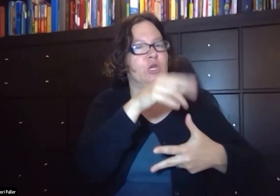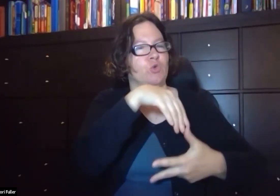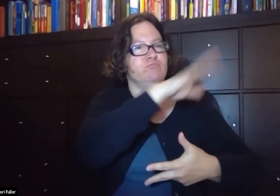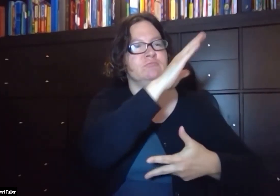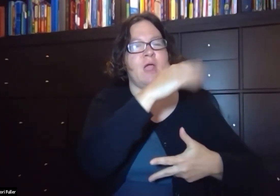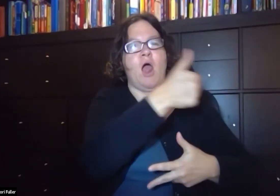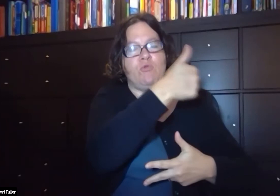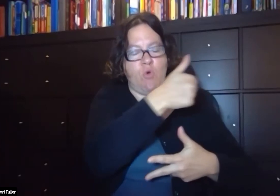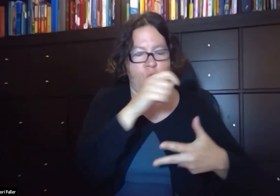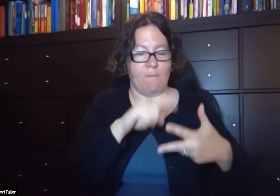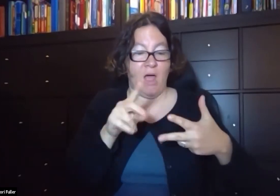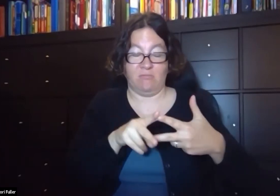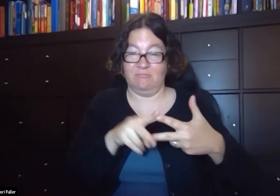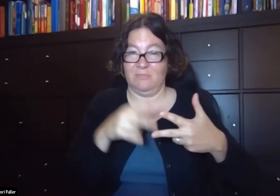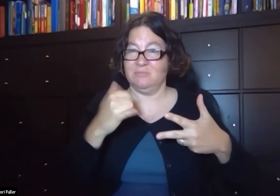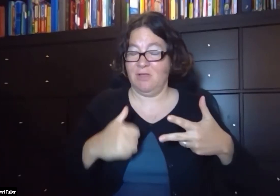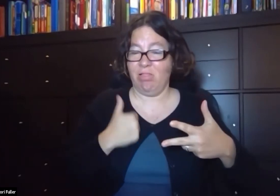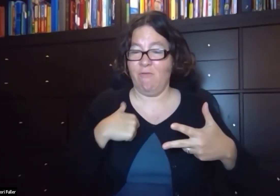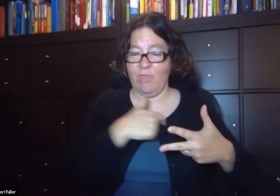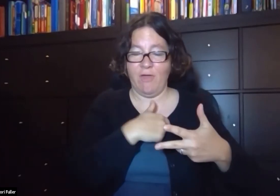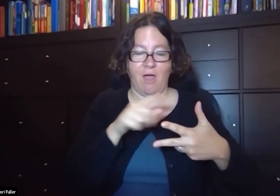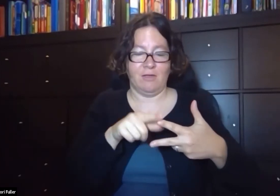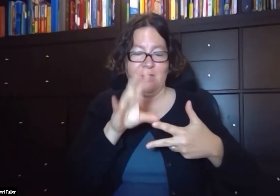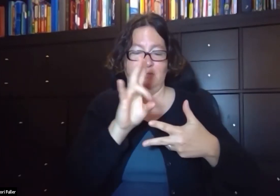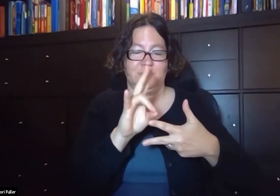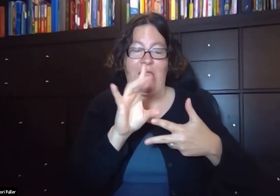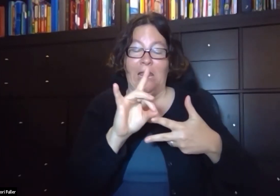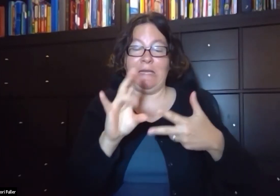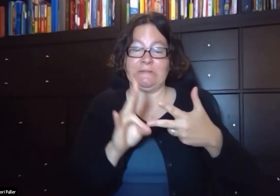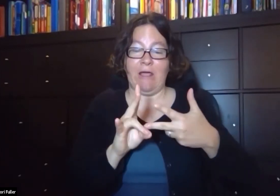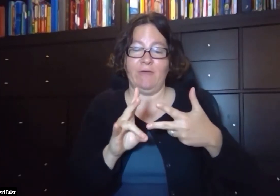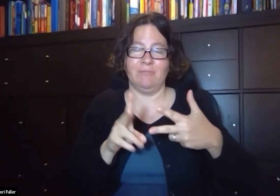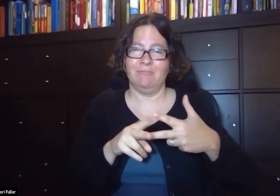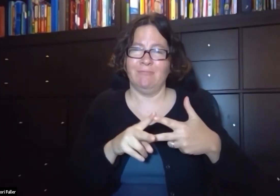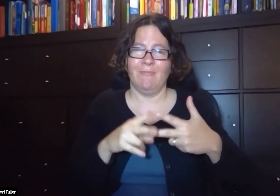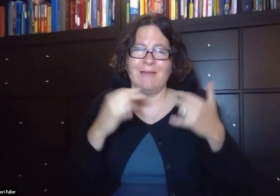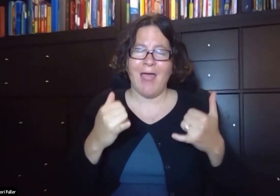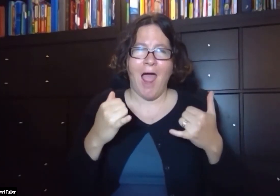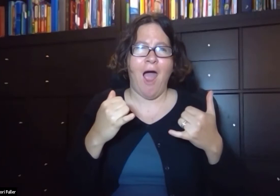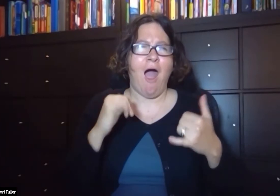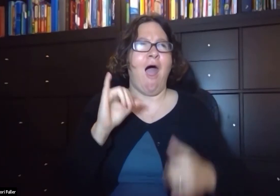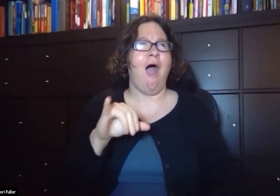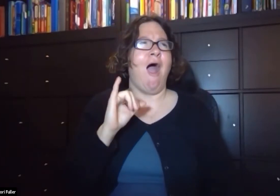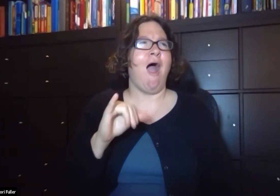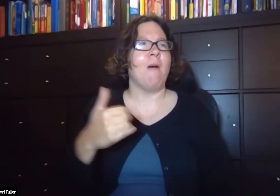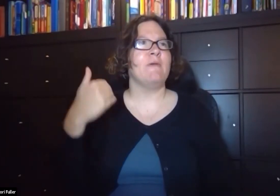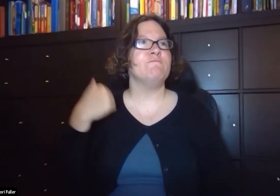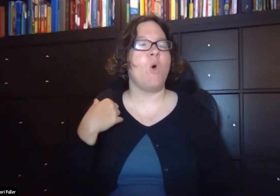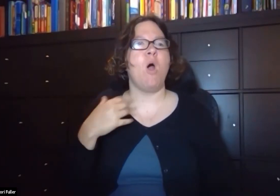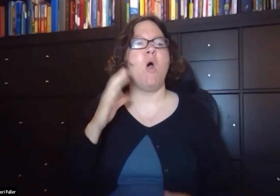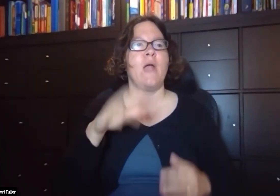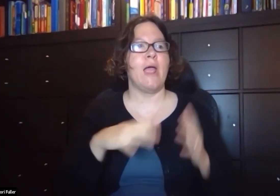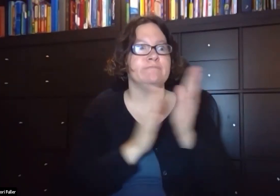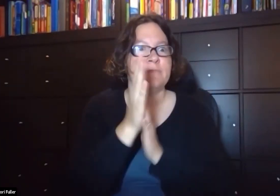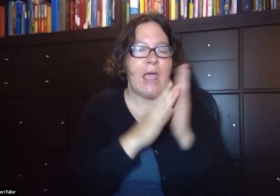my children are, my 22-year-old is no longer living at home with us, but my 7 and my 8-year-old, because we